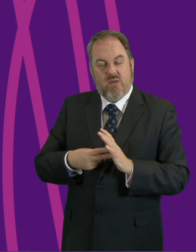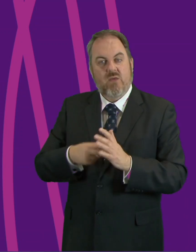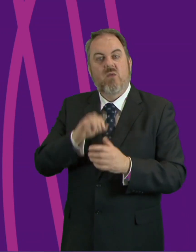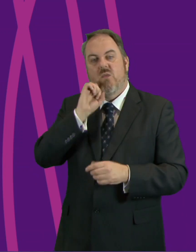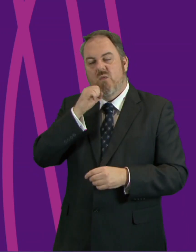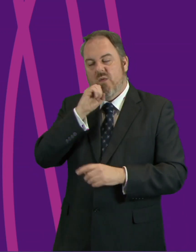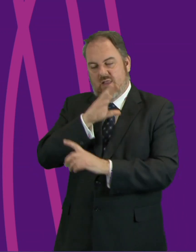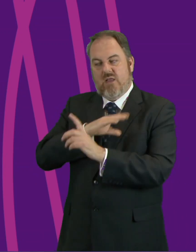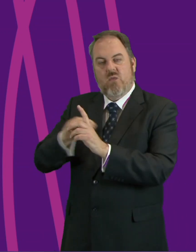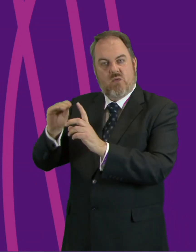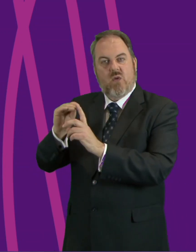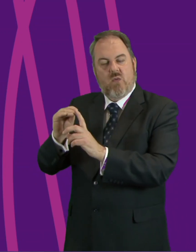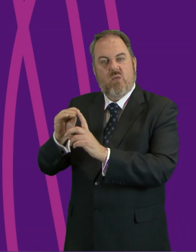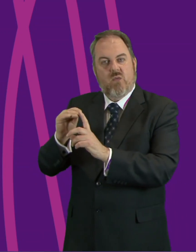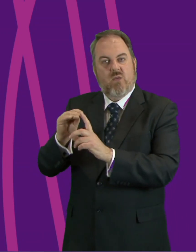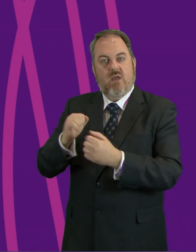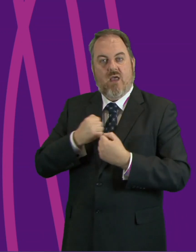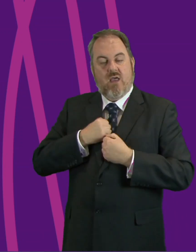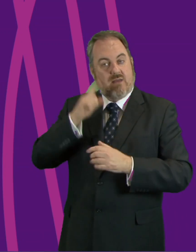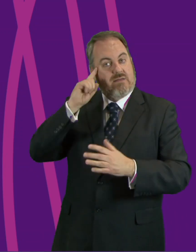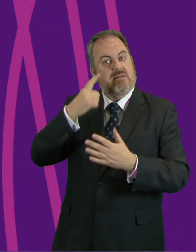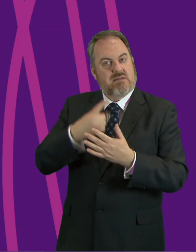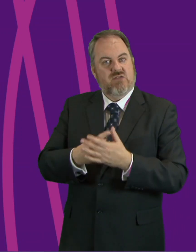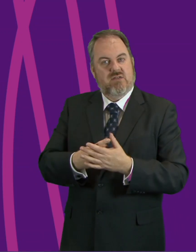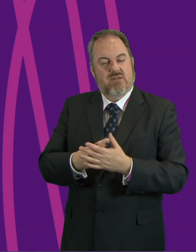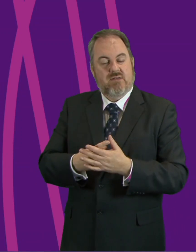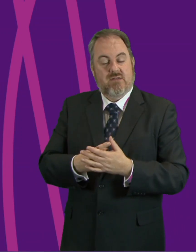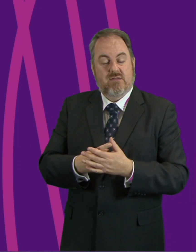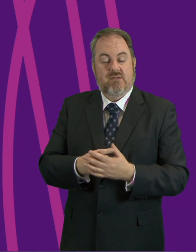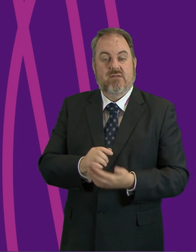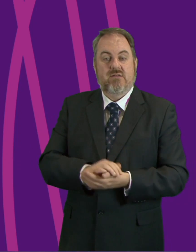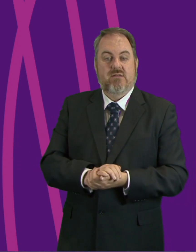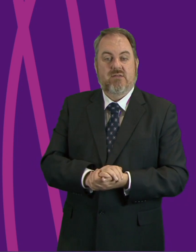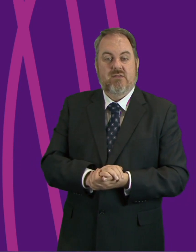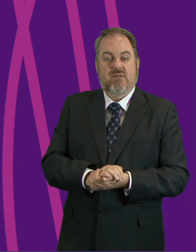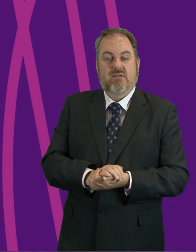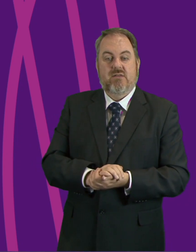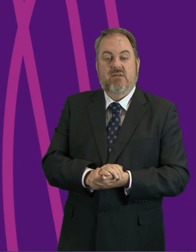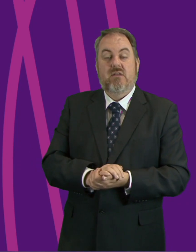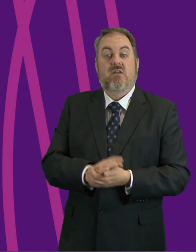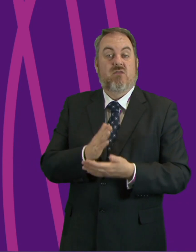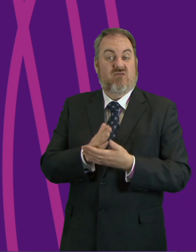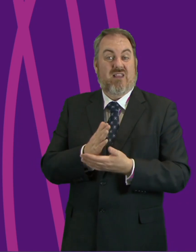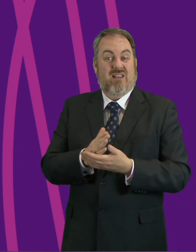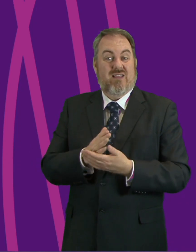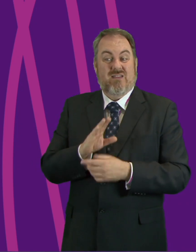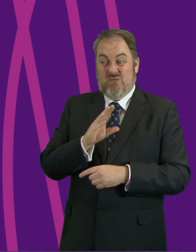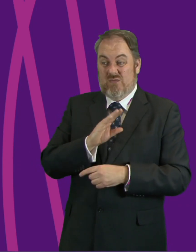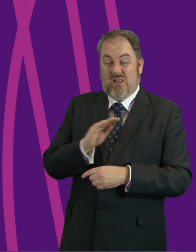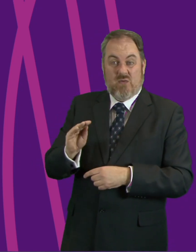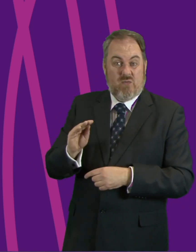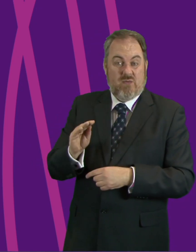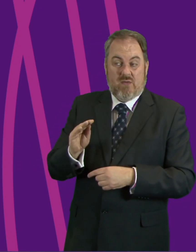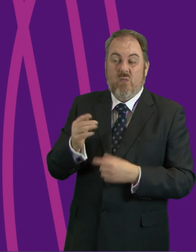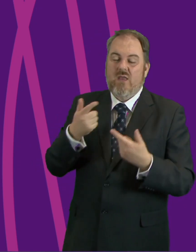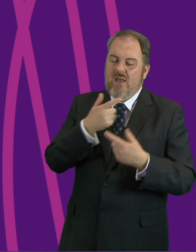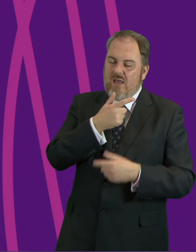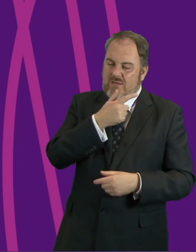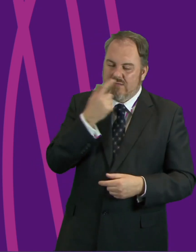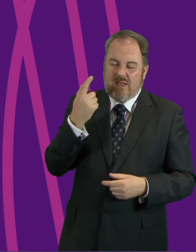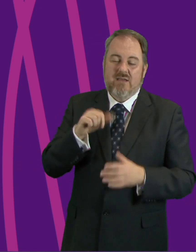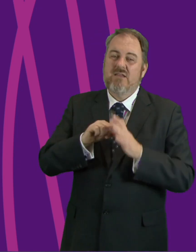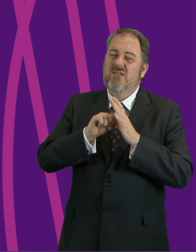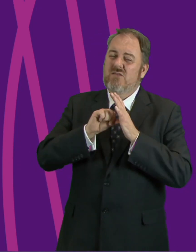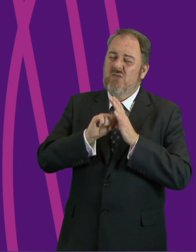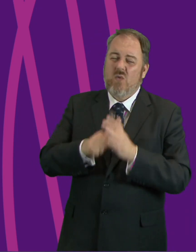McGregor aware of our outcome to that. I want to do two things very briefly here. Firstly is to absolutely recognise how difficult this is for people